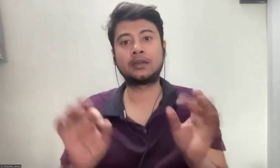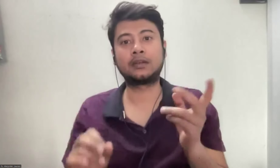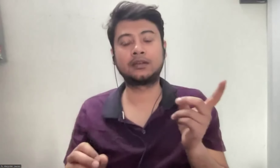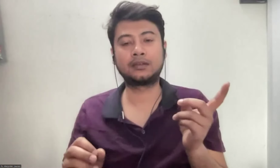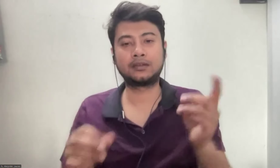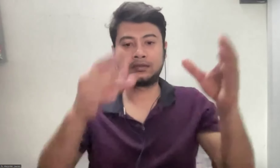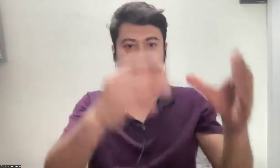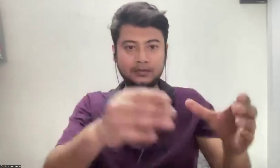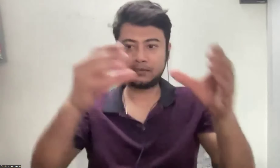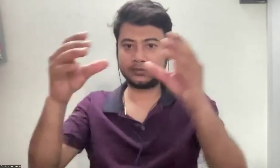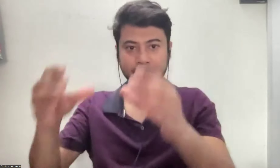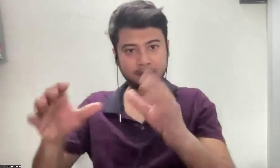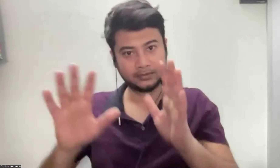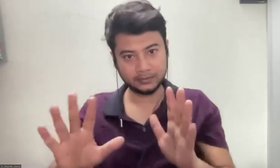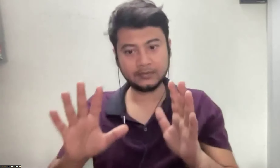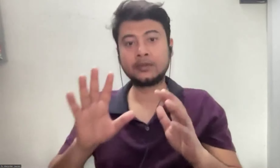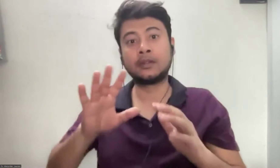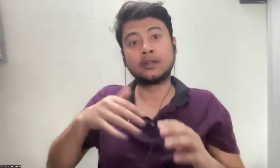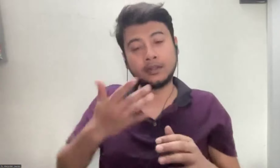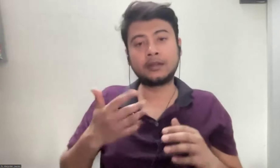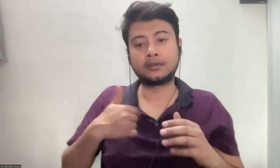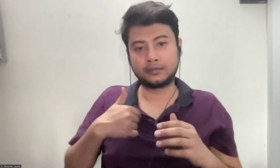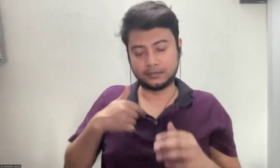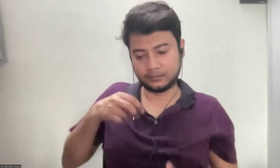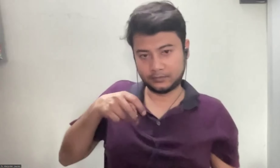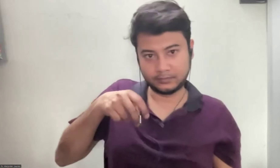hands. So although you would have washed them in your